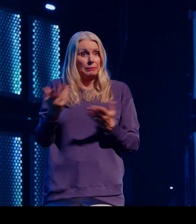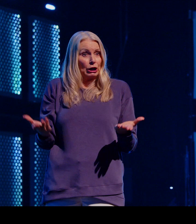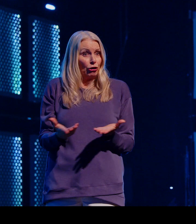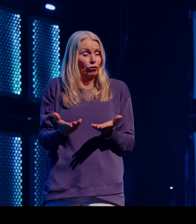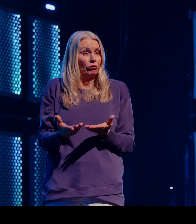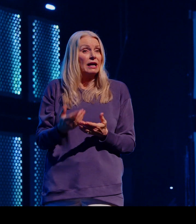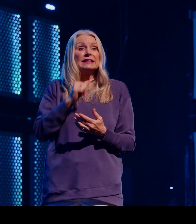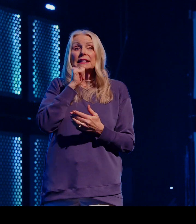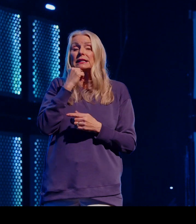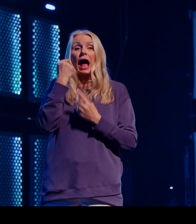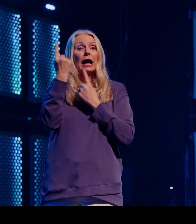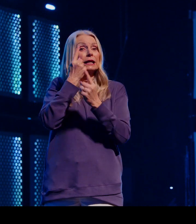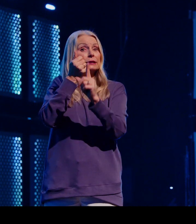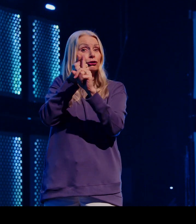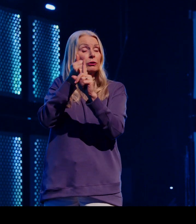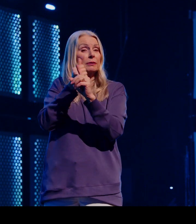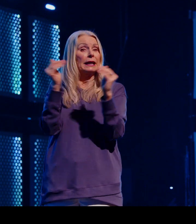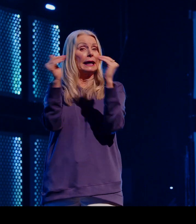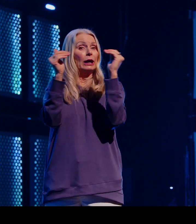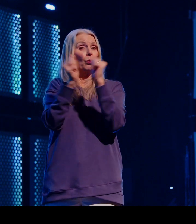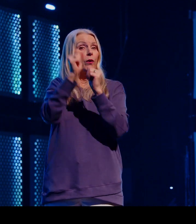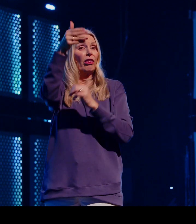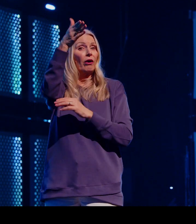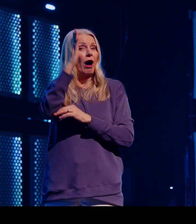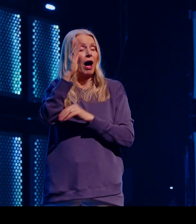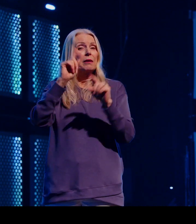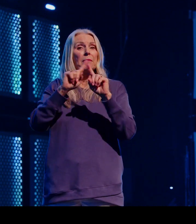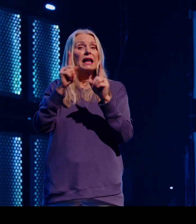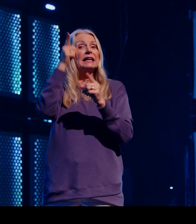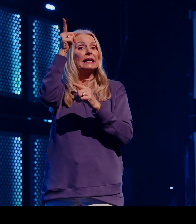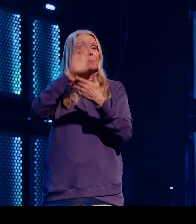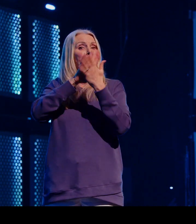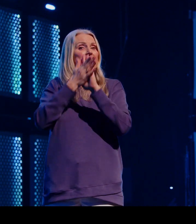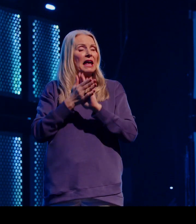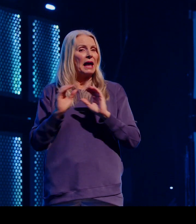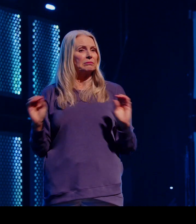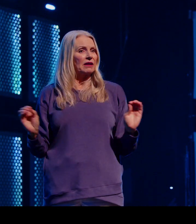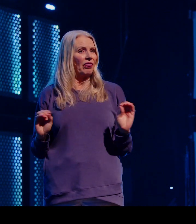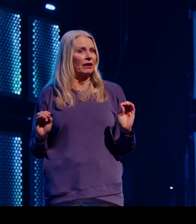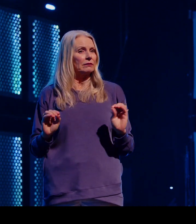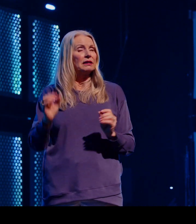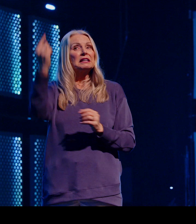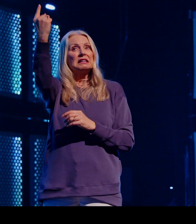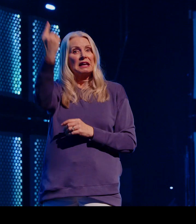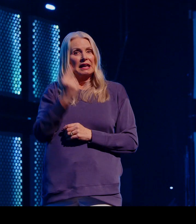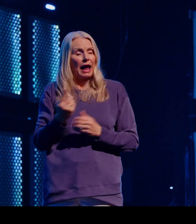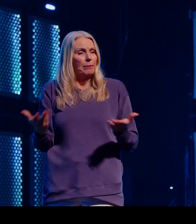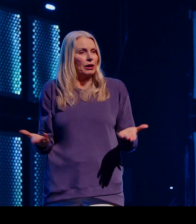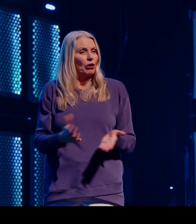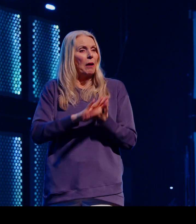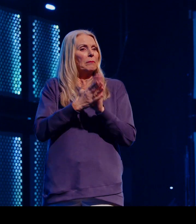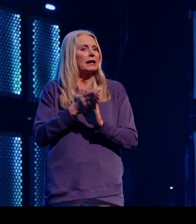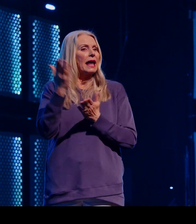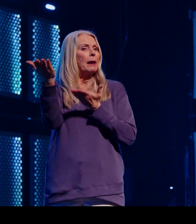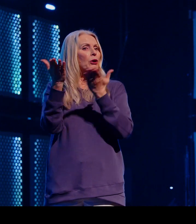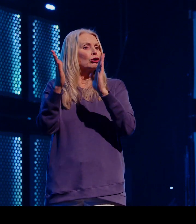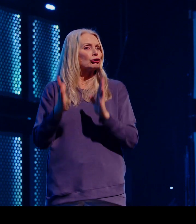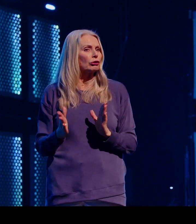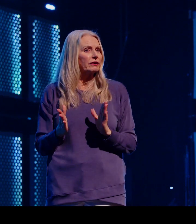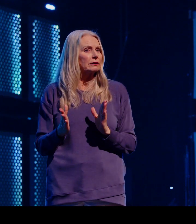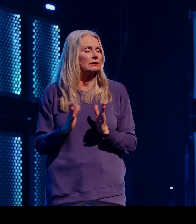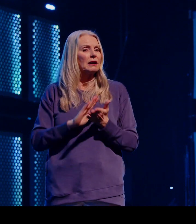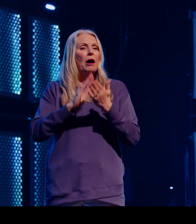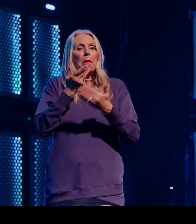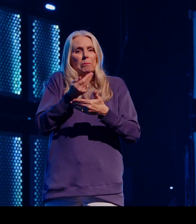equality with God a thing to be grasped, but made himself nothing, taking on the form of a servant, being born in the likeness of